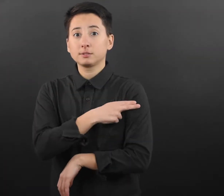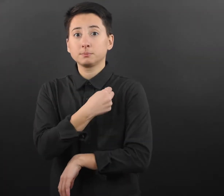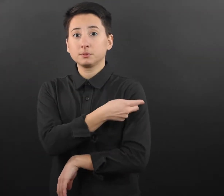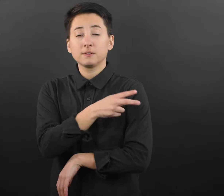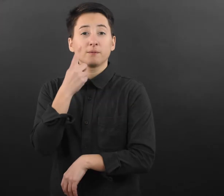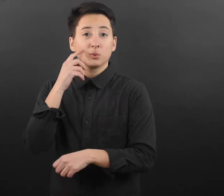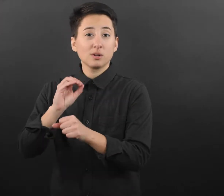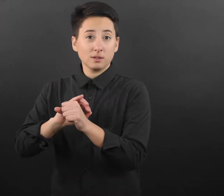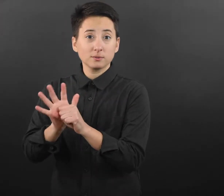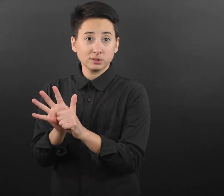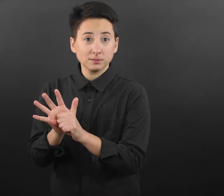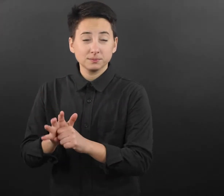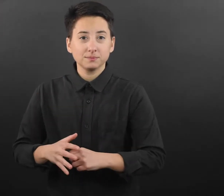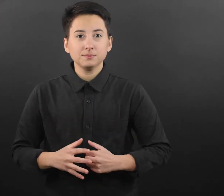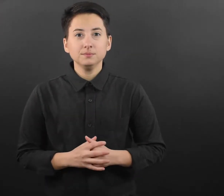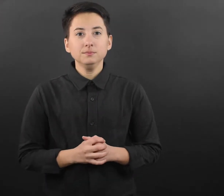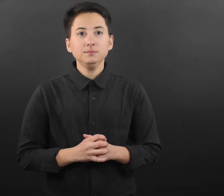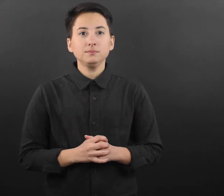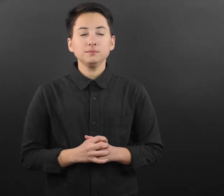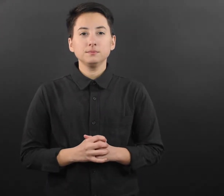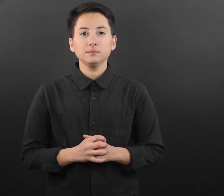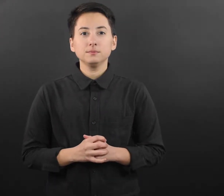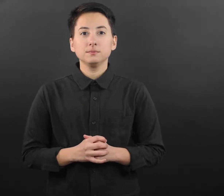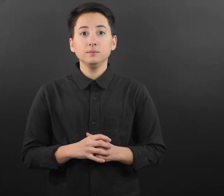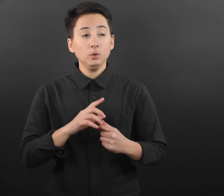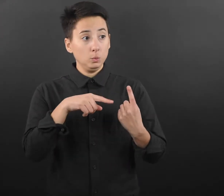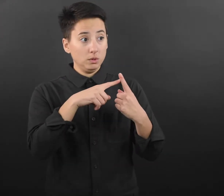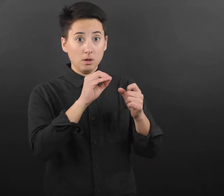when family members are hospitalized due to COVID-19.